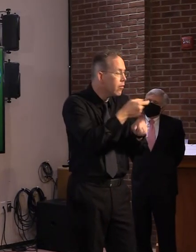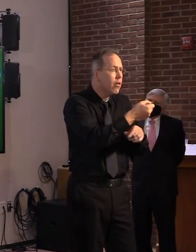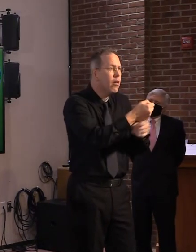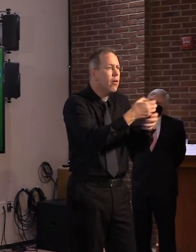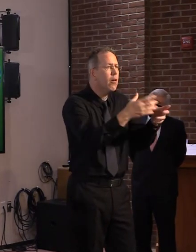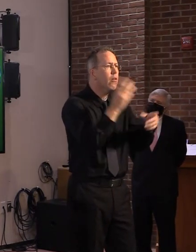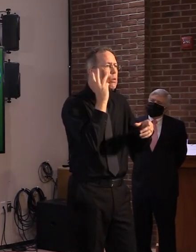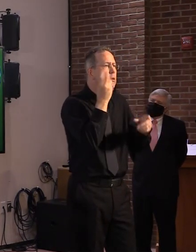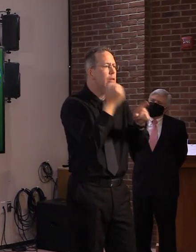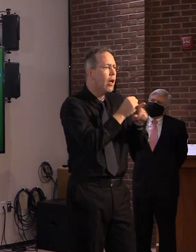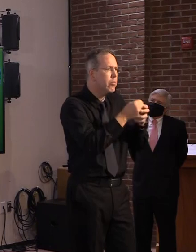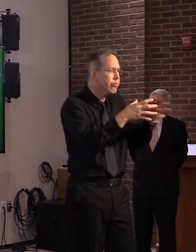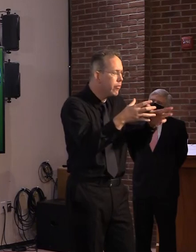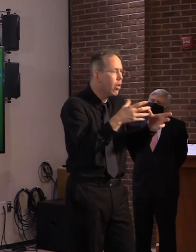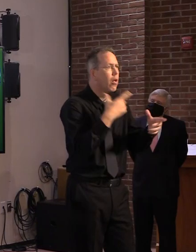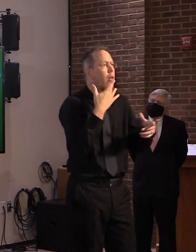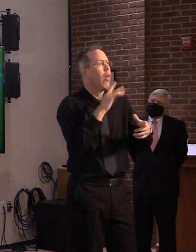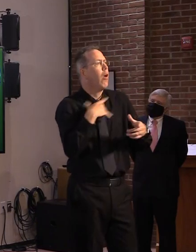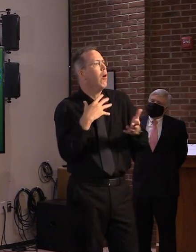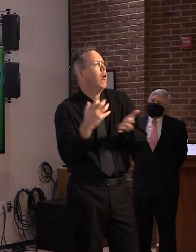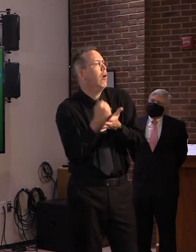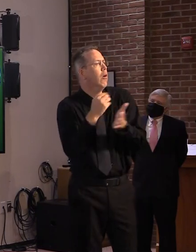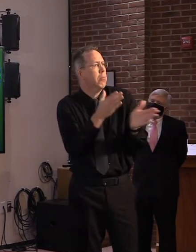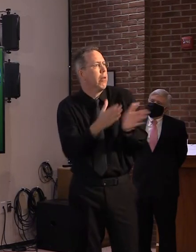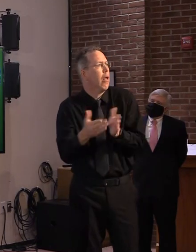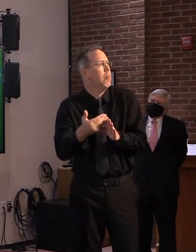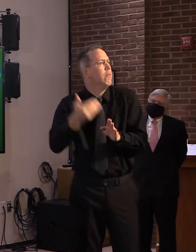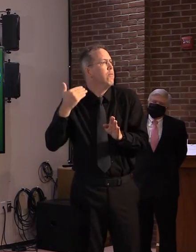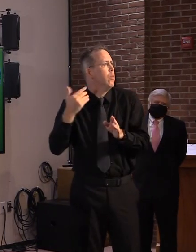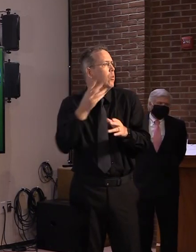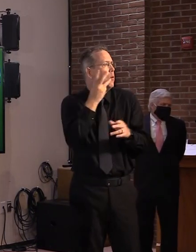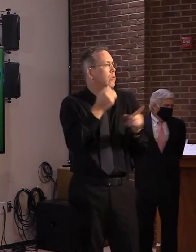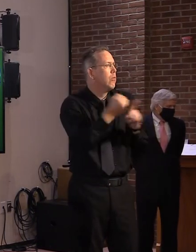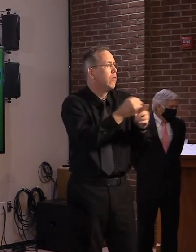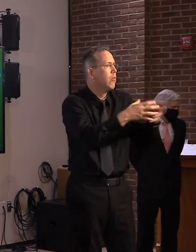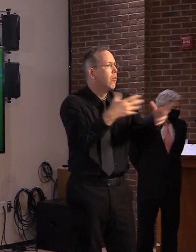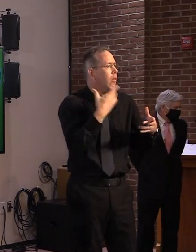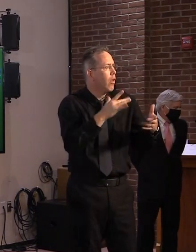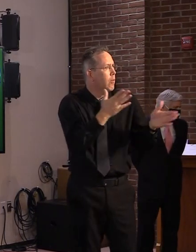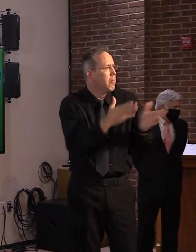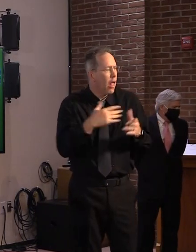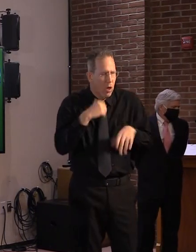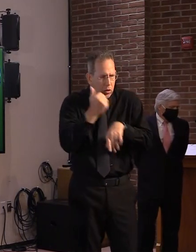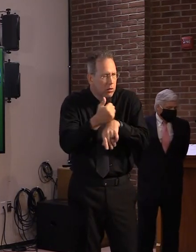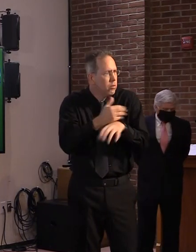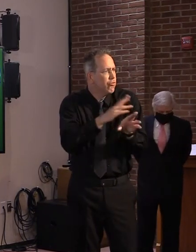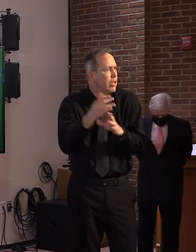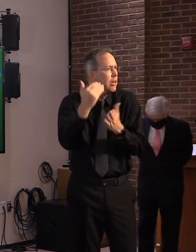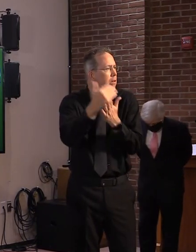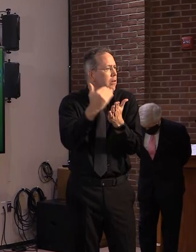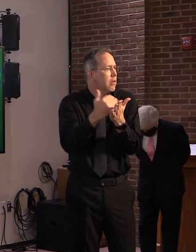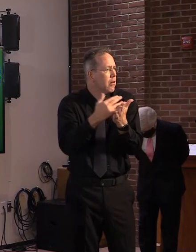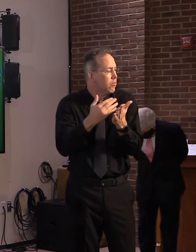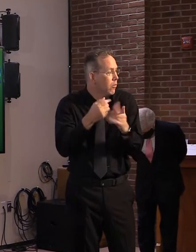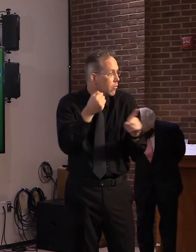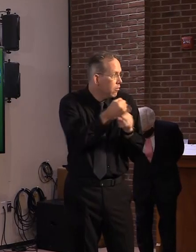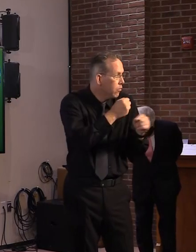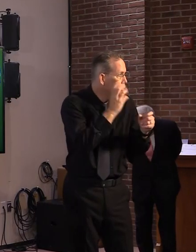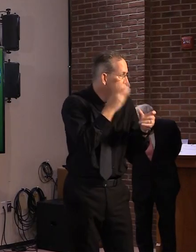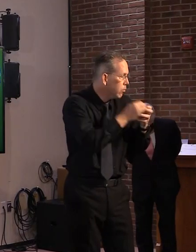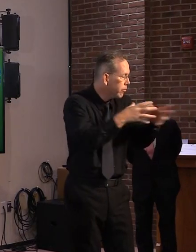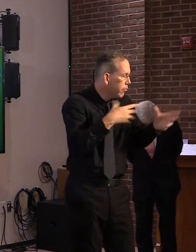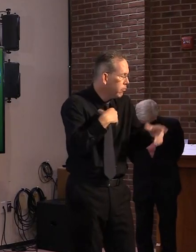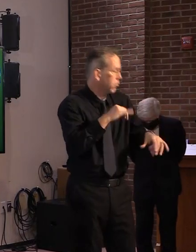certain capacity in terms of how big an outbreak could get before we would get very concerned that it had outstripped our capacity